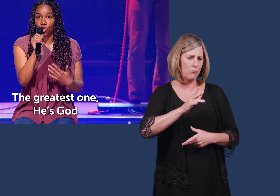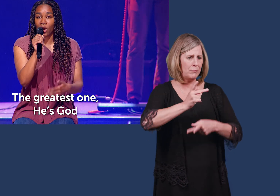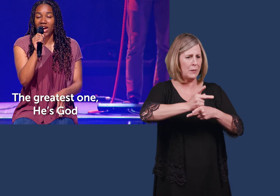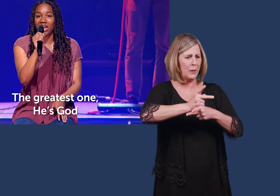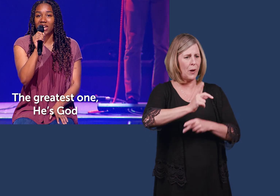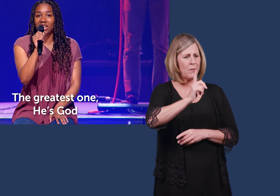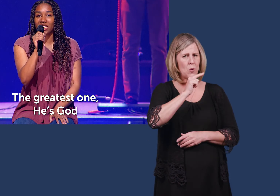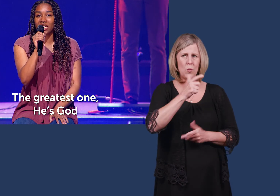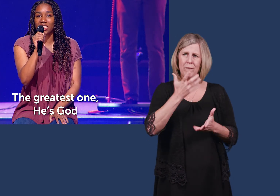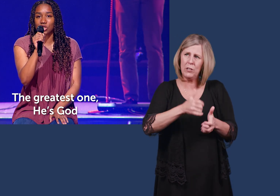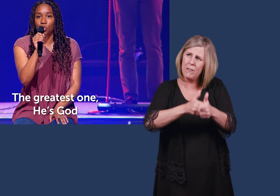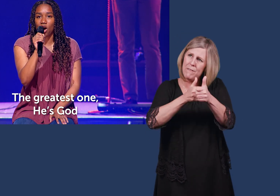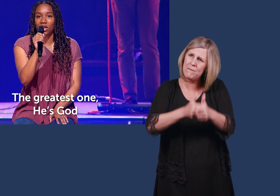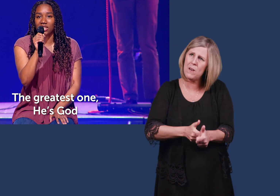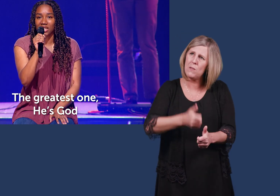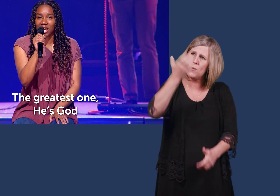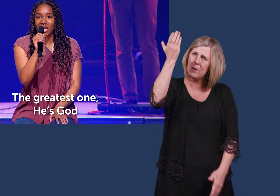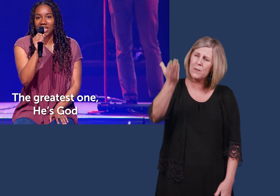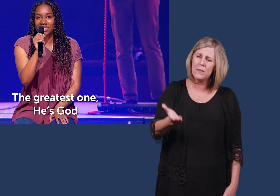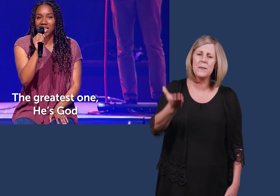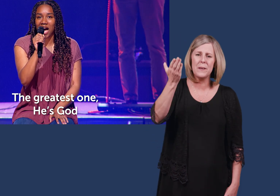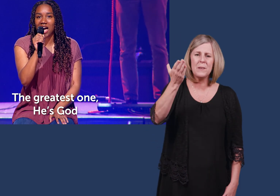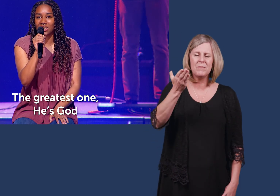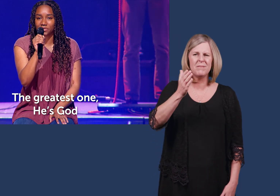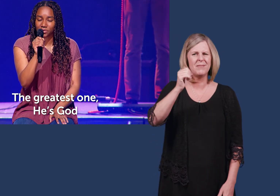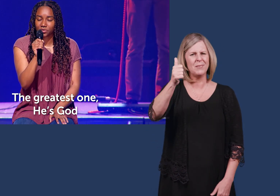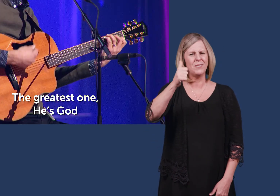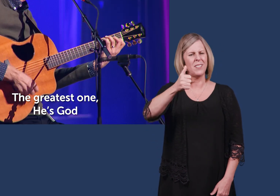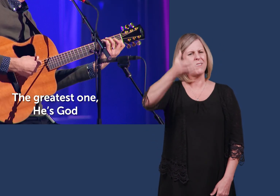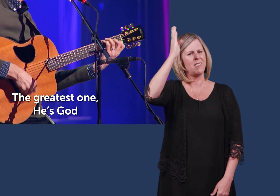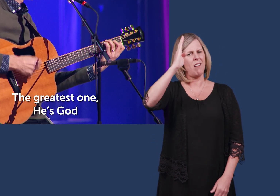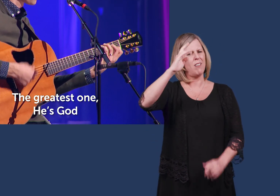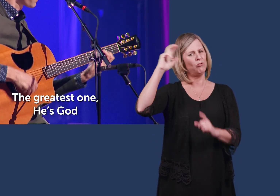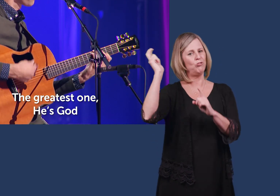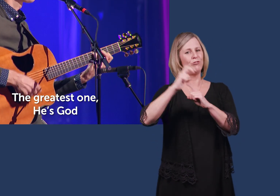the greatest one, he's God.